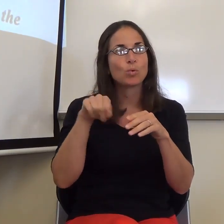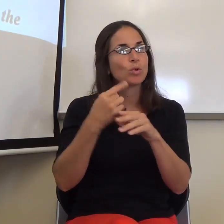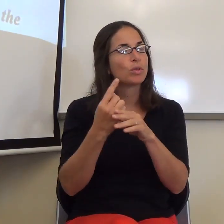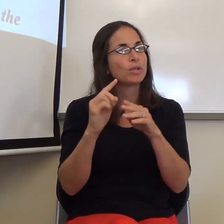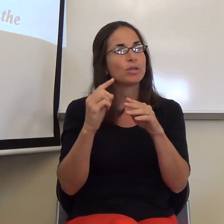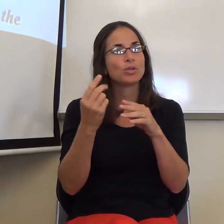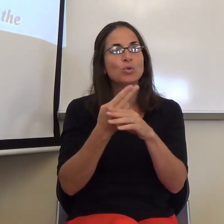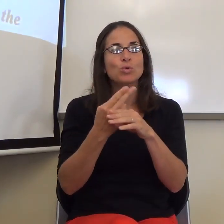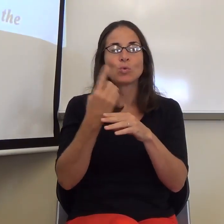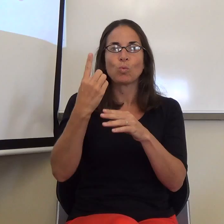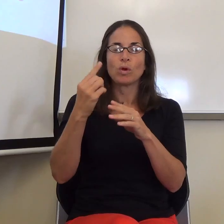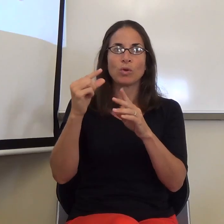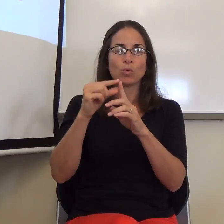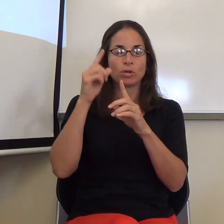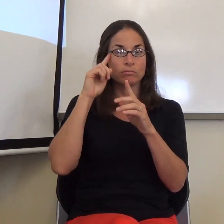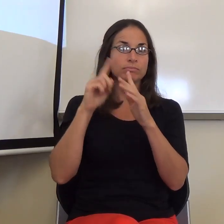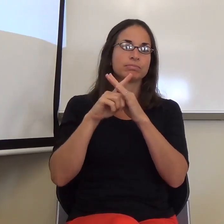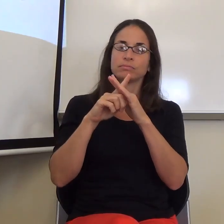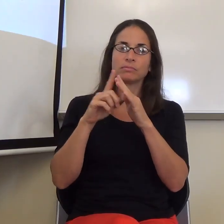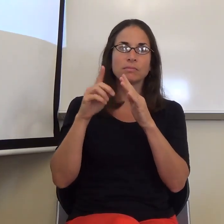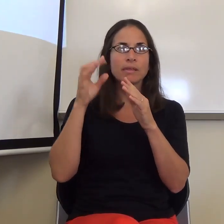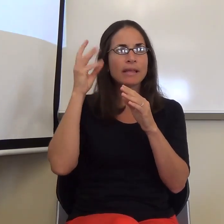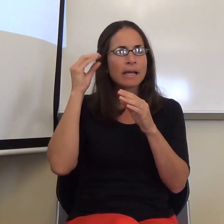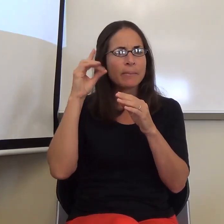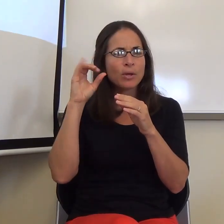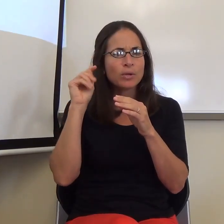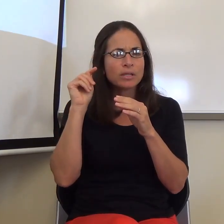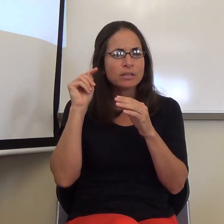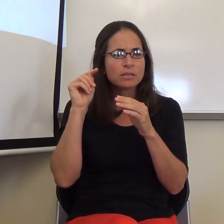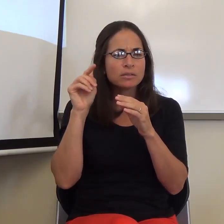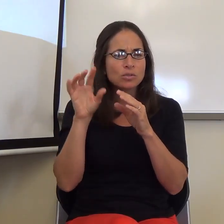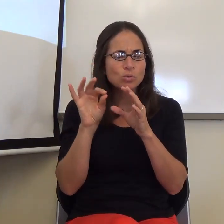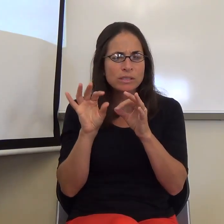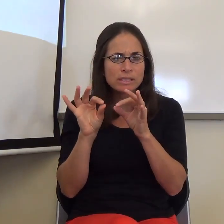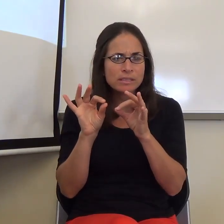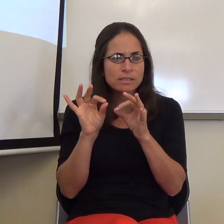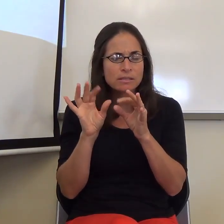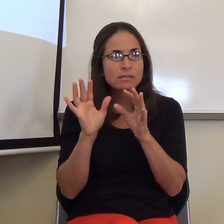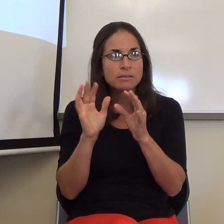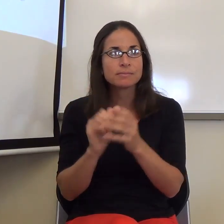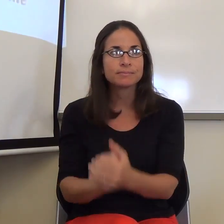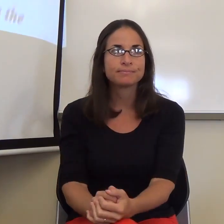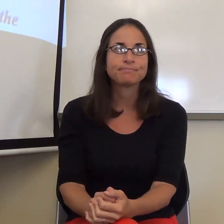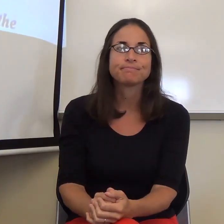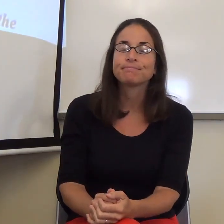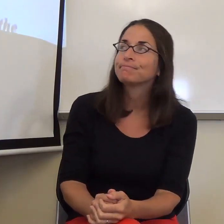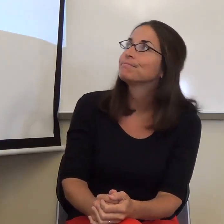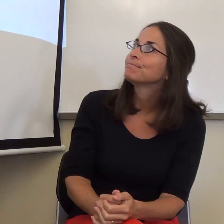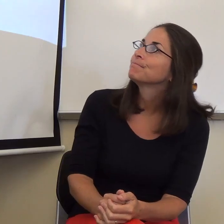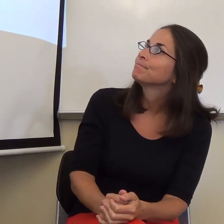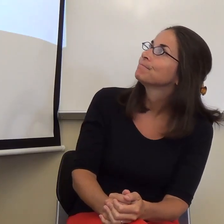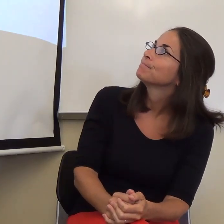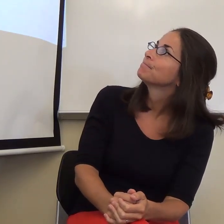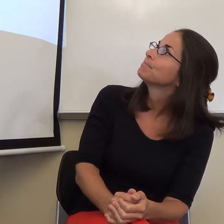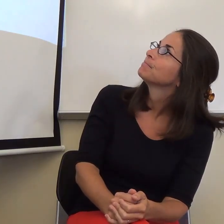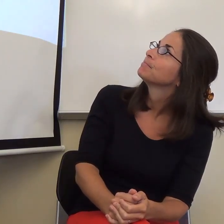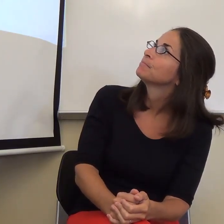mind. Think about your words. Okay? Does everyone see how